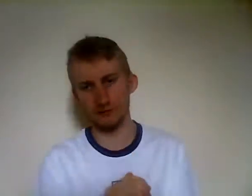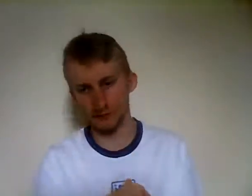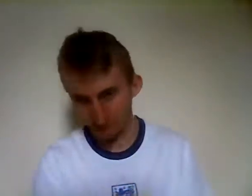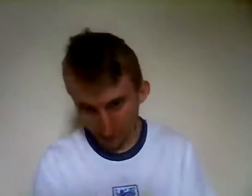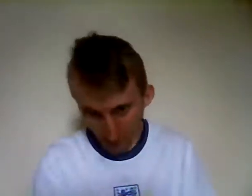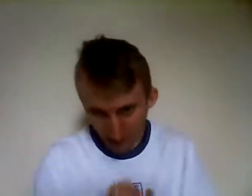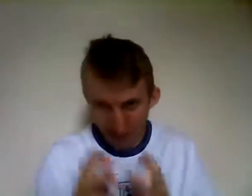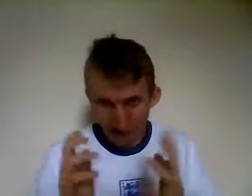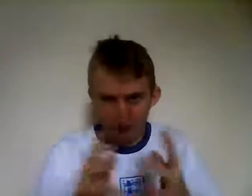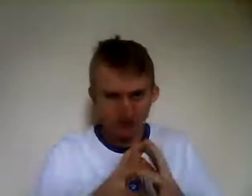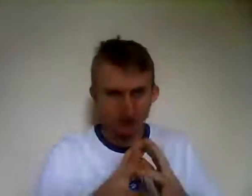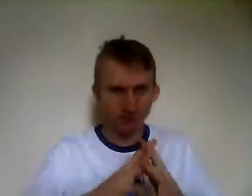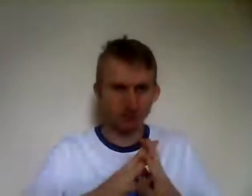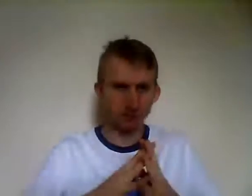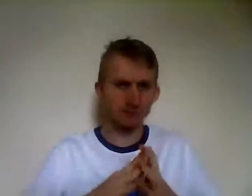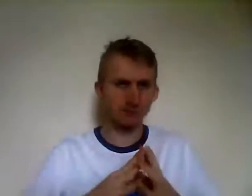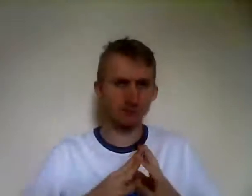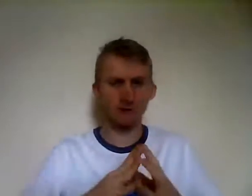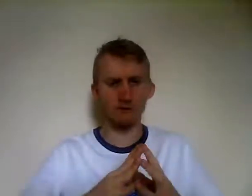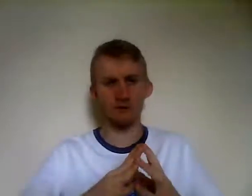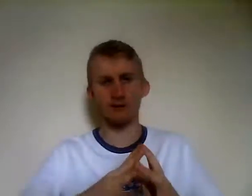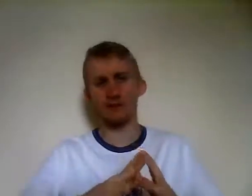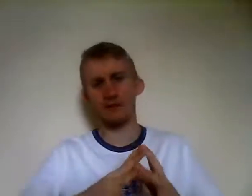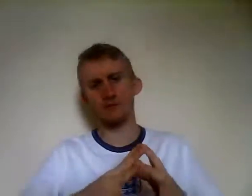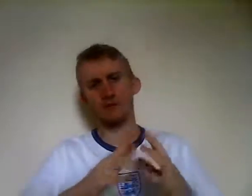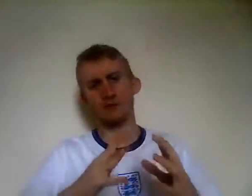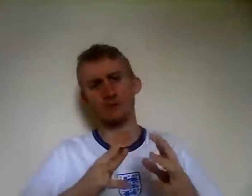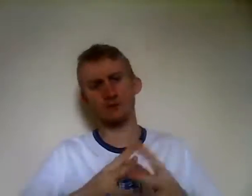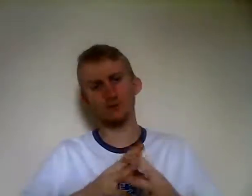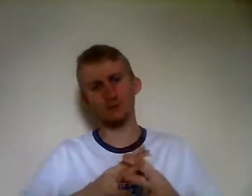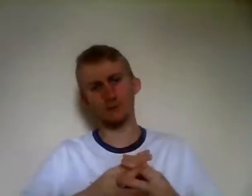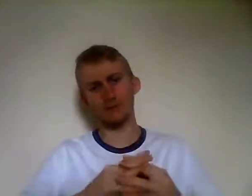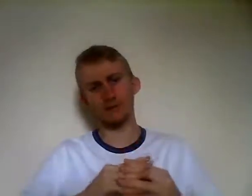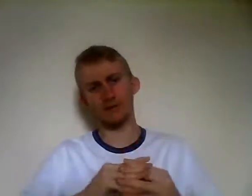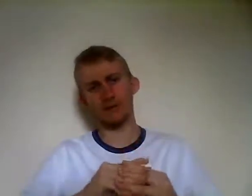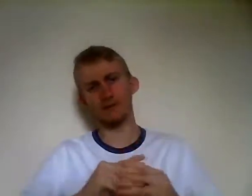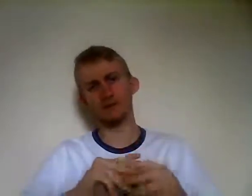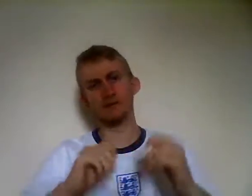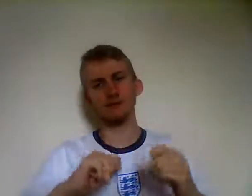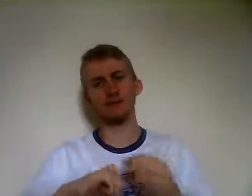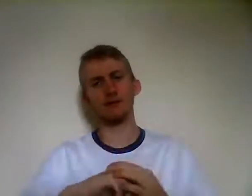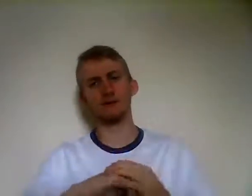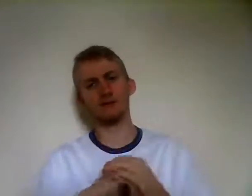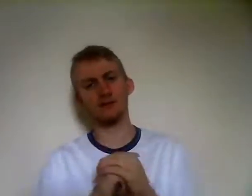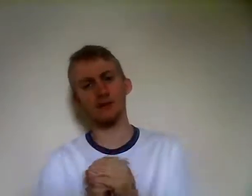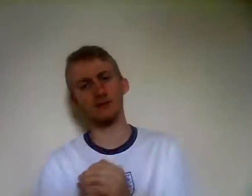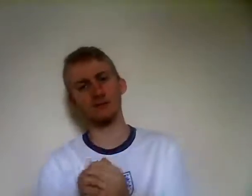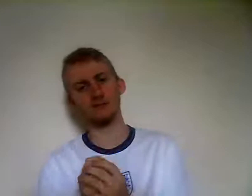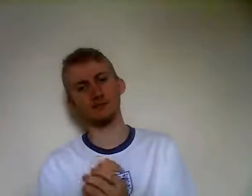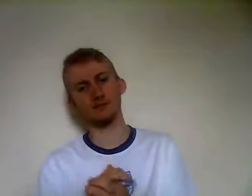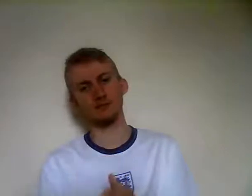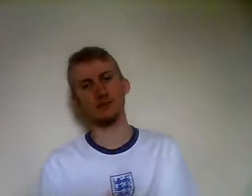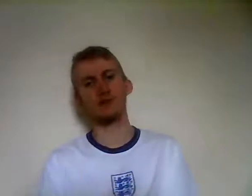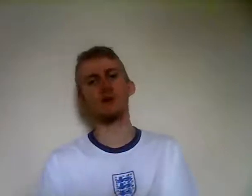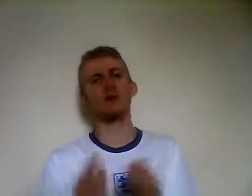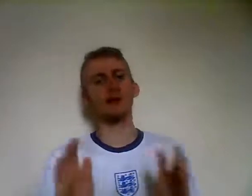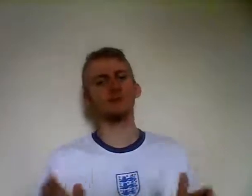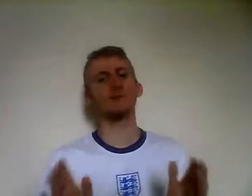Dewley. The club's financial worries were over, and the club could look to build again and start the 2008-9 season on a level